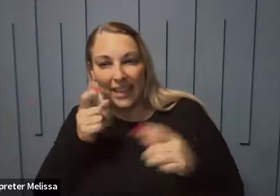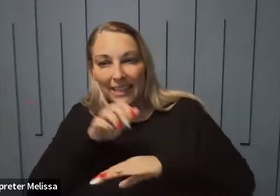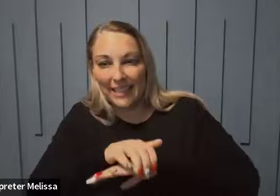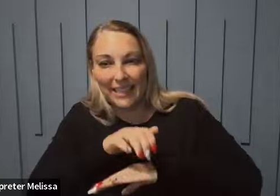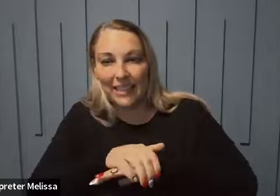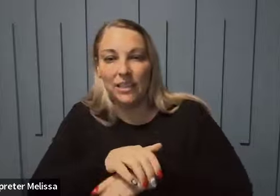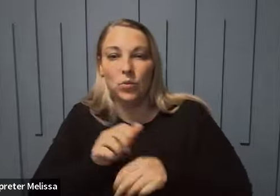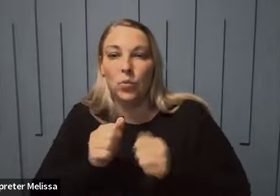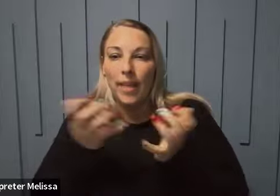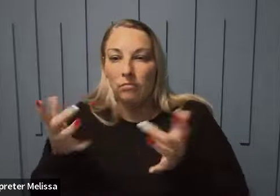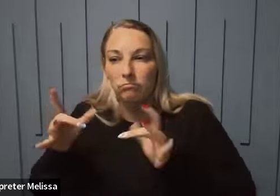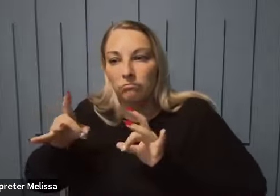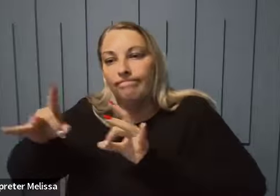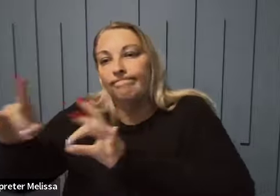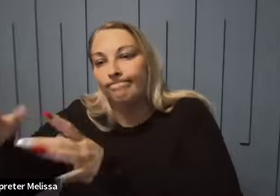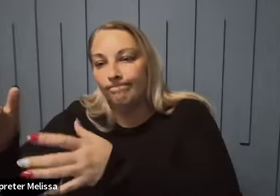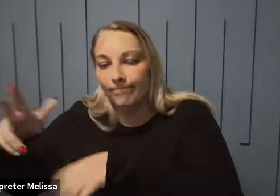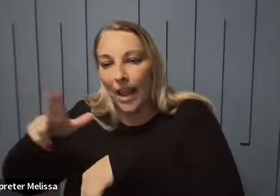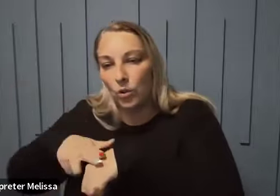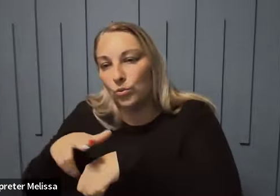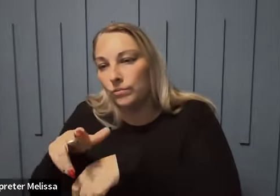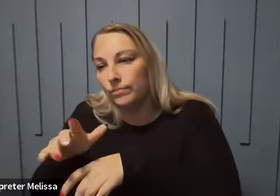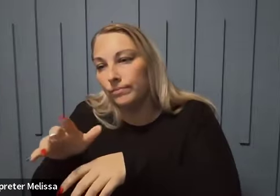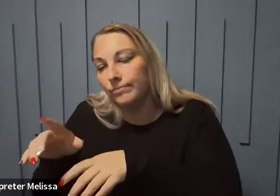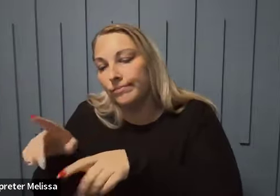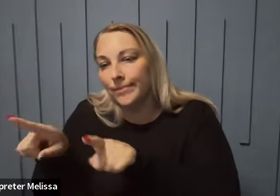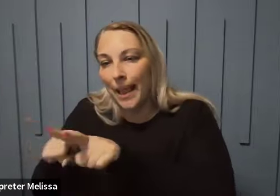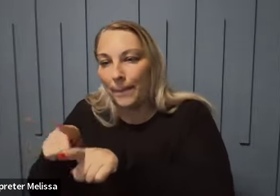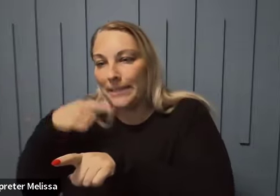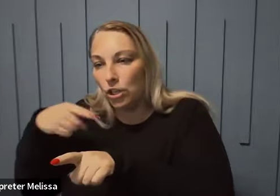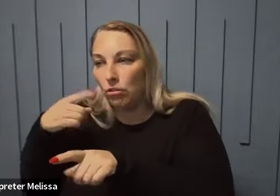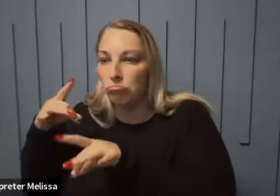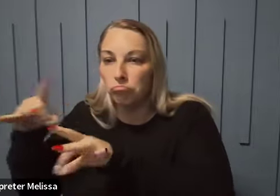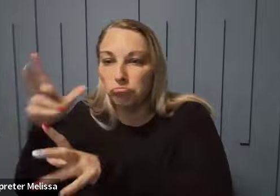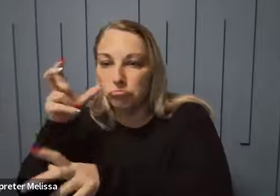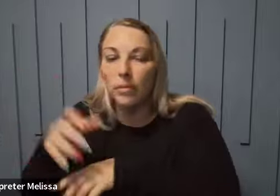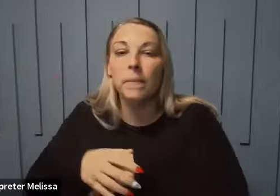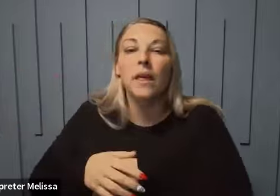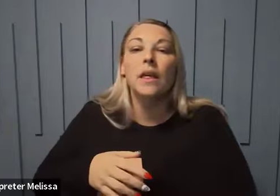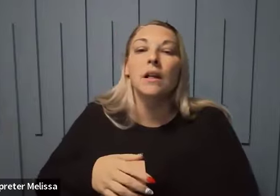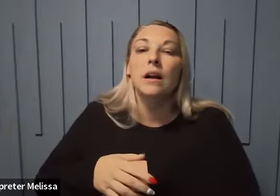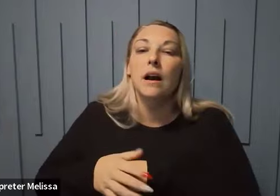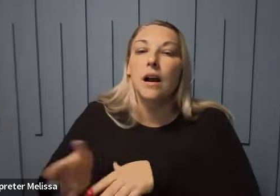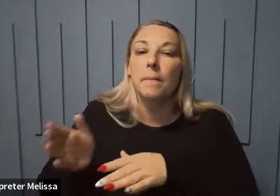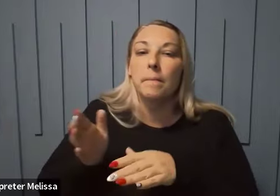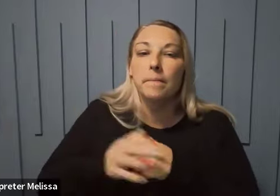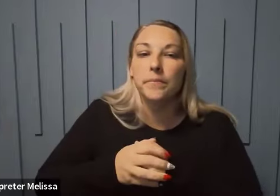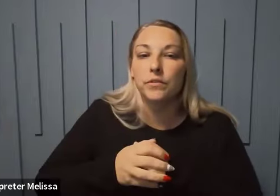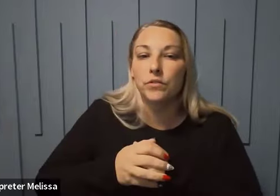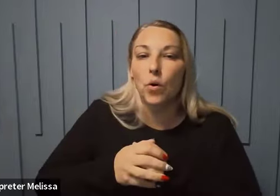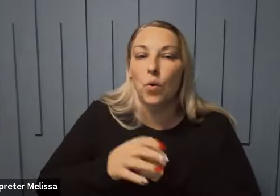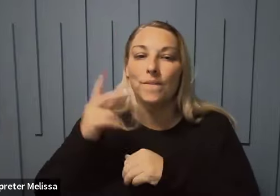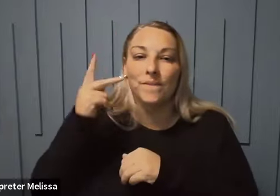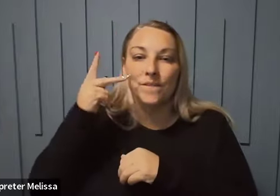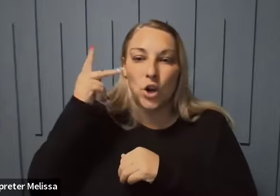acquire it naturally like their hearing peers. So the first is just phonemic awareness. And so we cue not